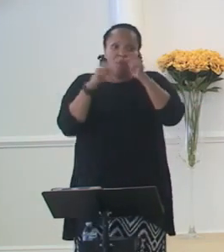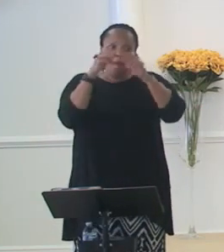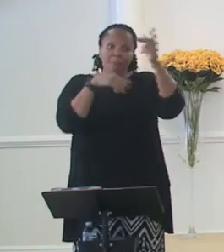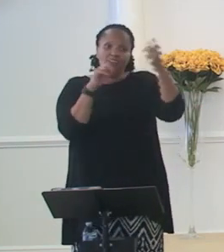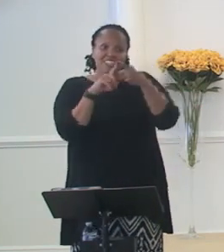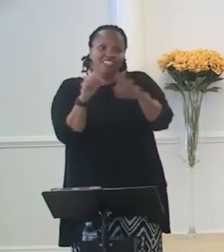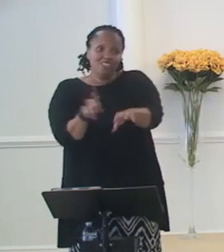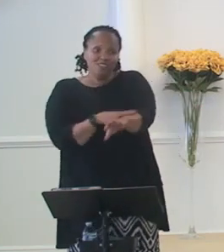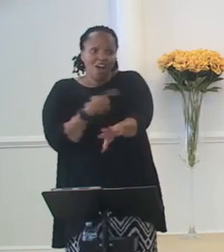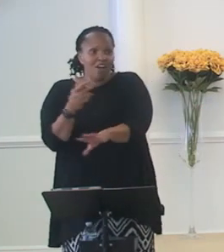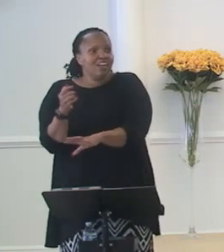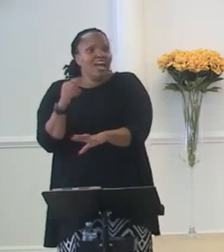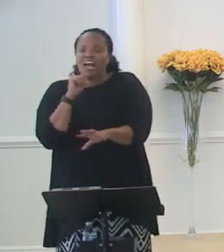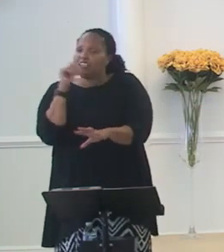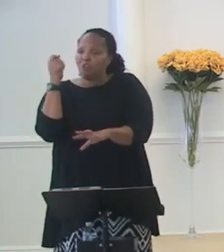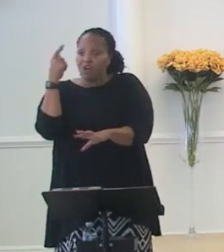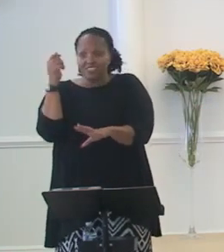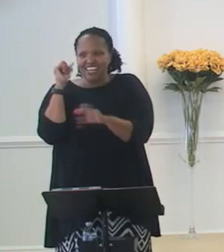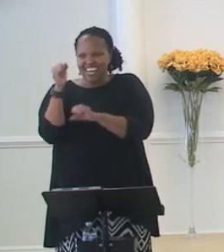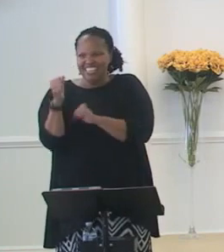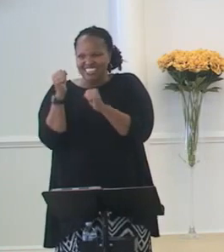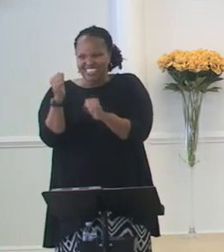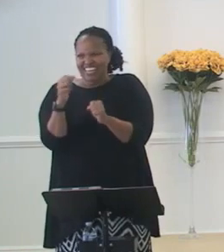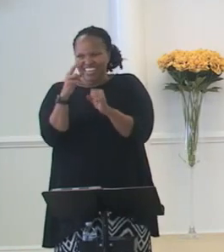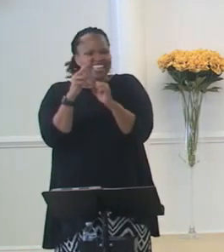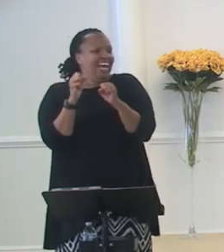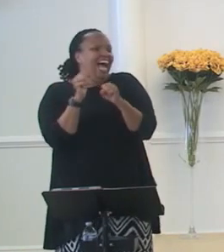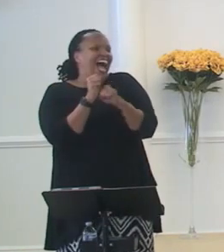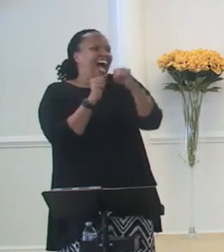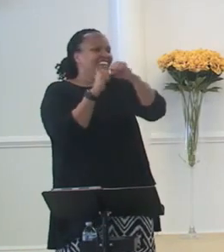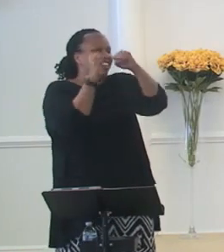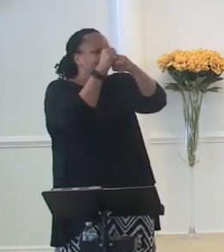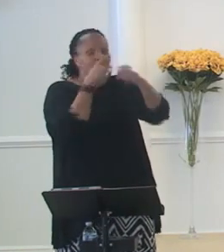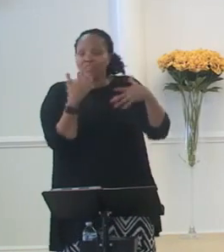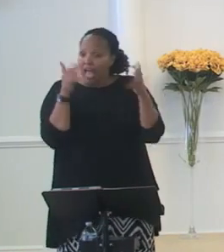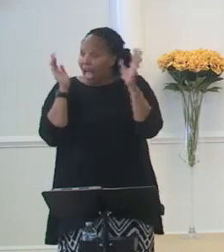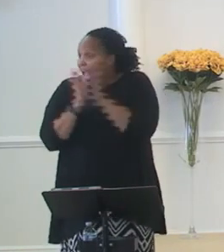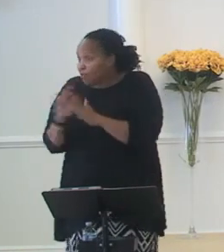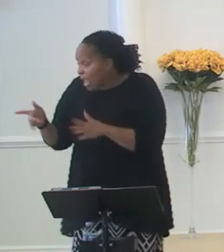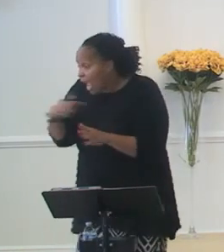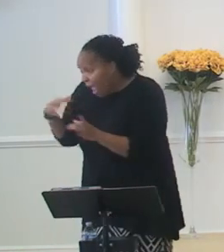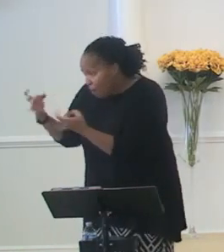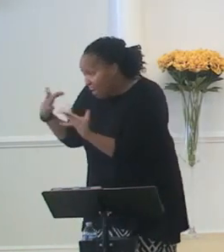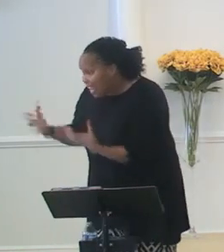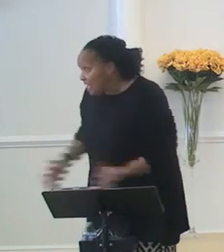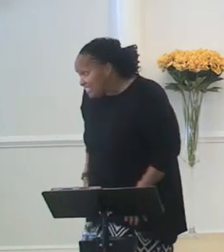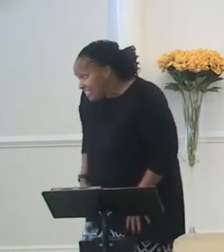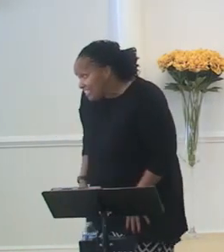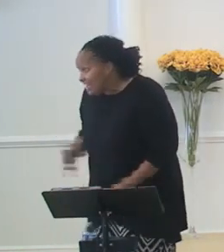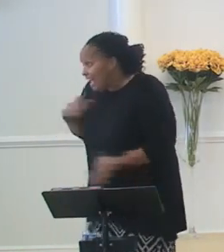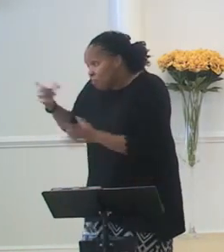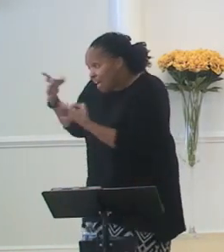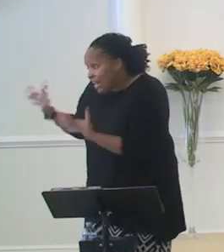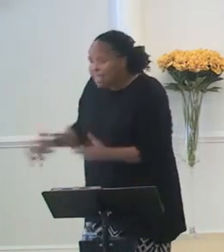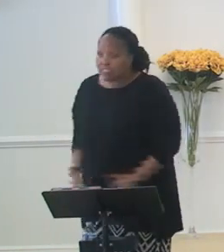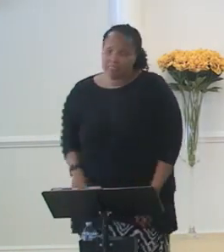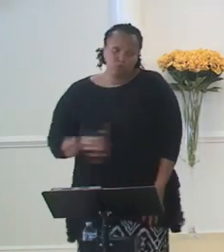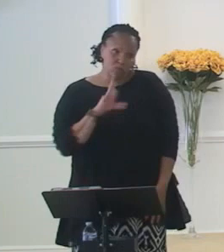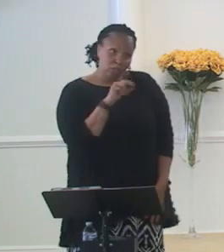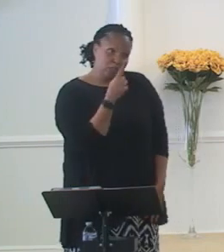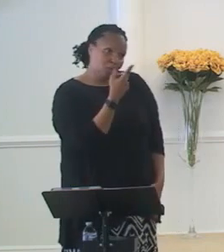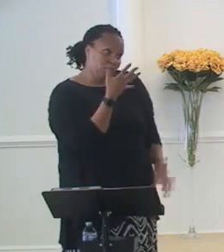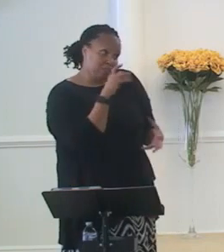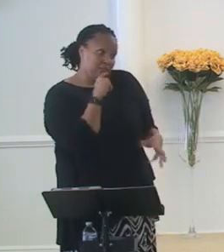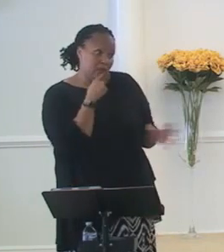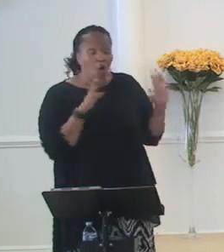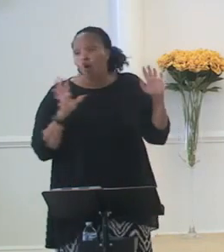and don't know the integrity of the structure. Have you ever asked your friends, am I nasty? Am I nasty? And no one wants to say, as soon as you leave,